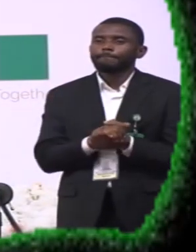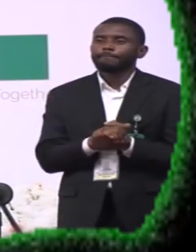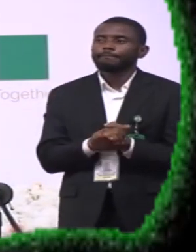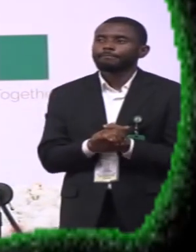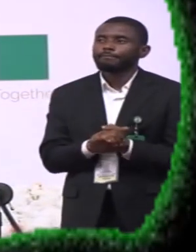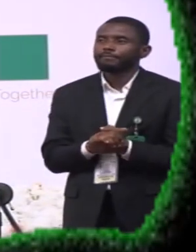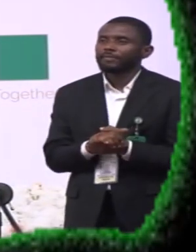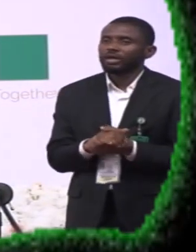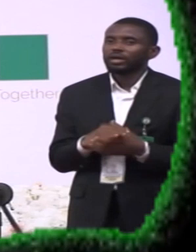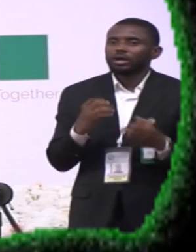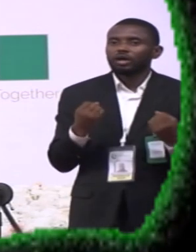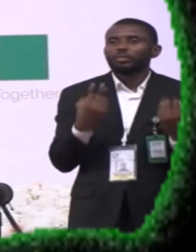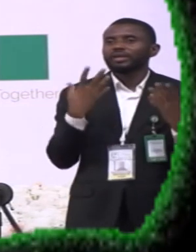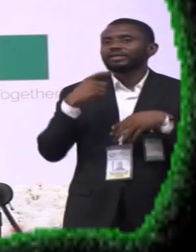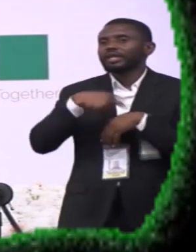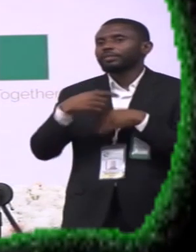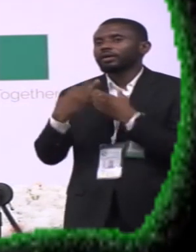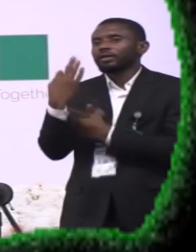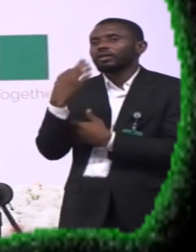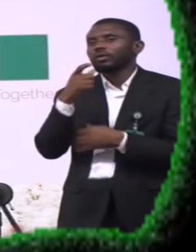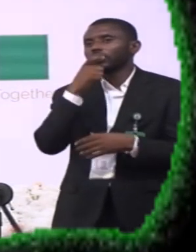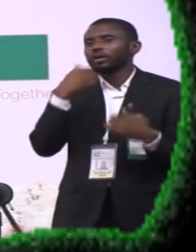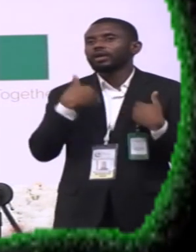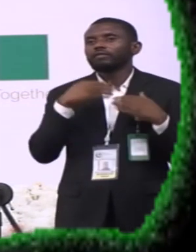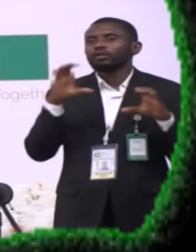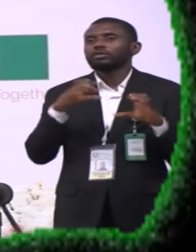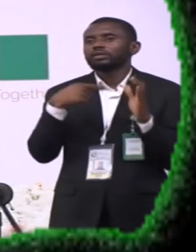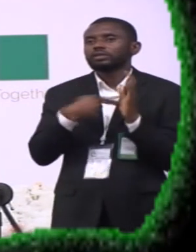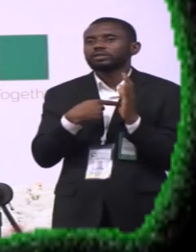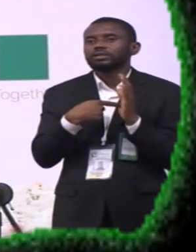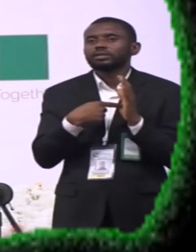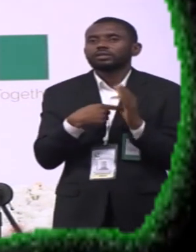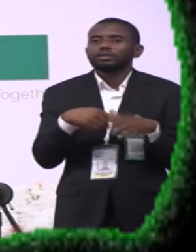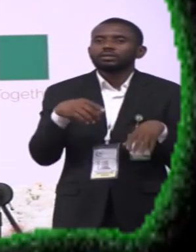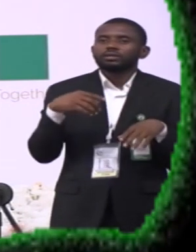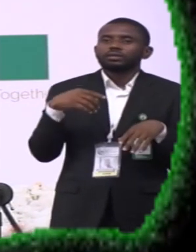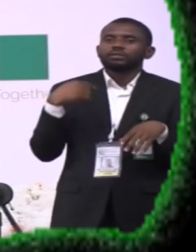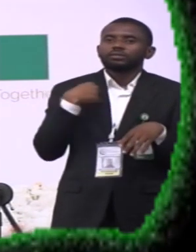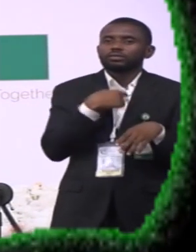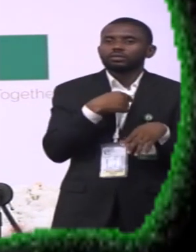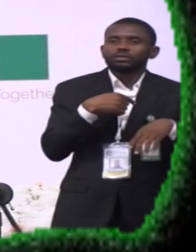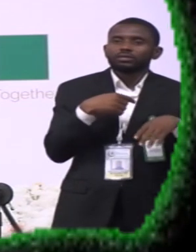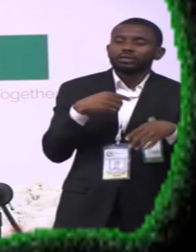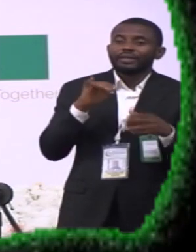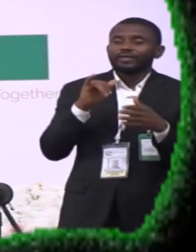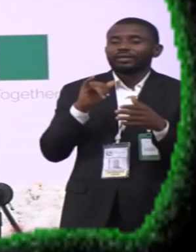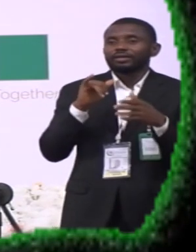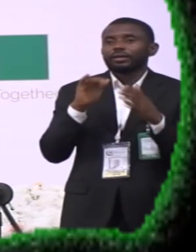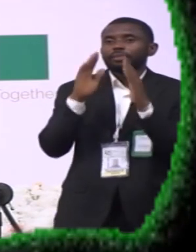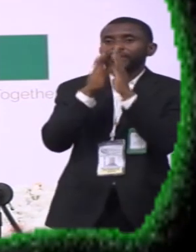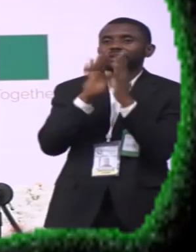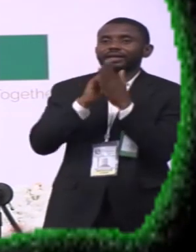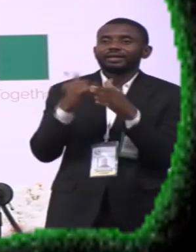Having thanked Allah who has done this, I hasten to pray that He grant our President-elect and his